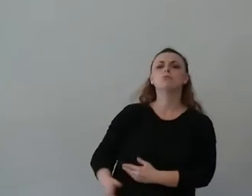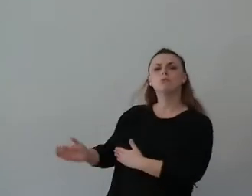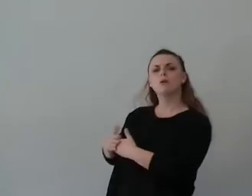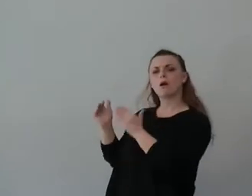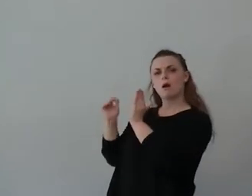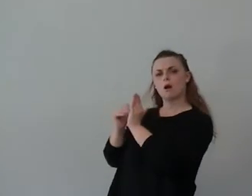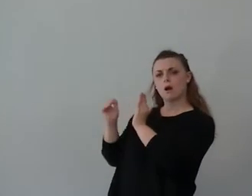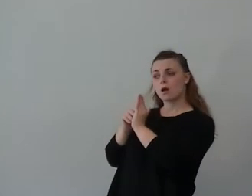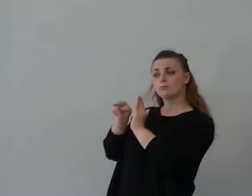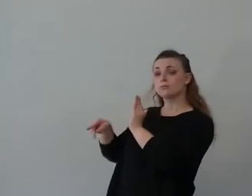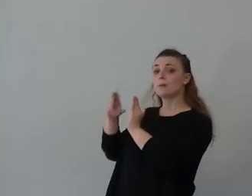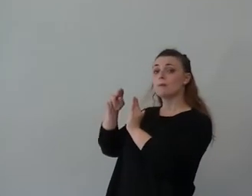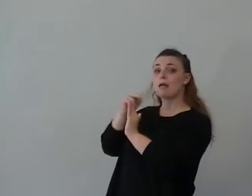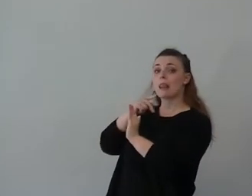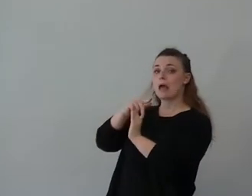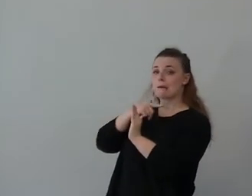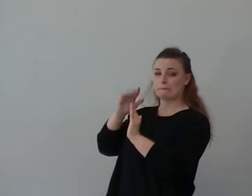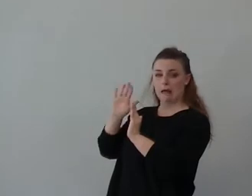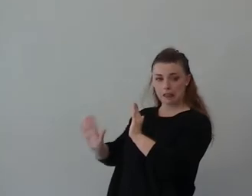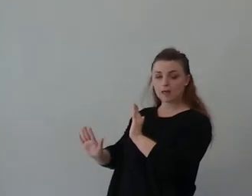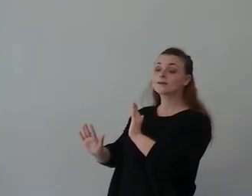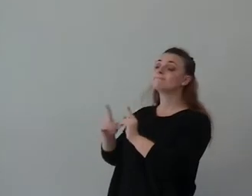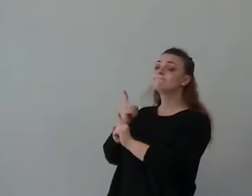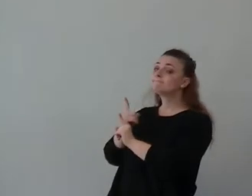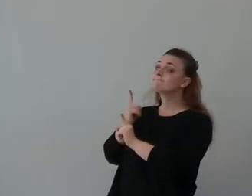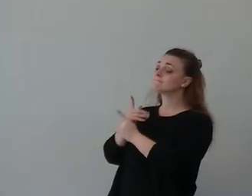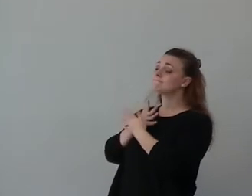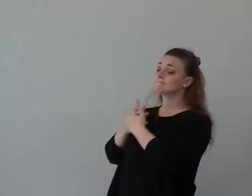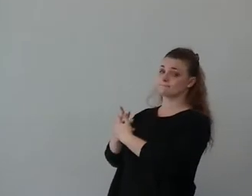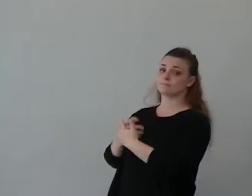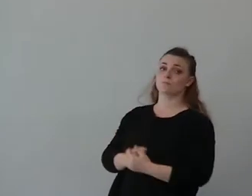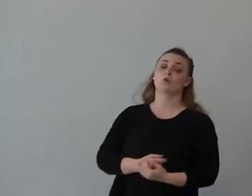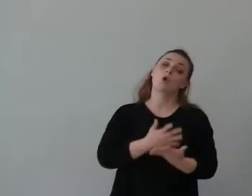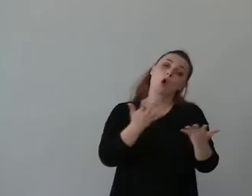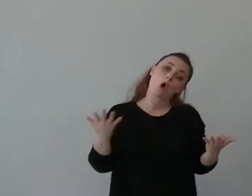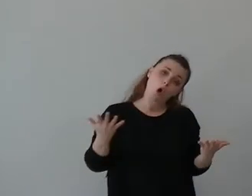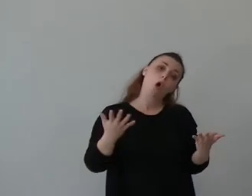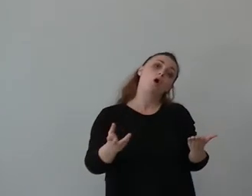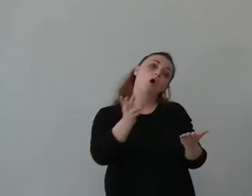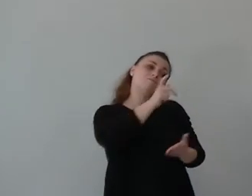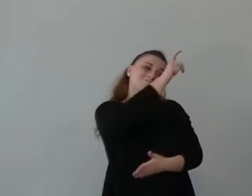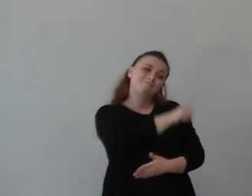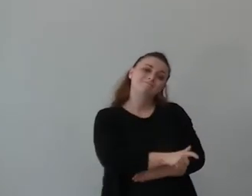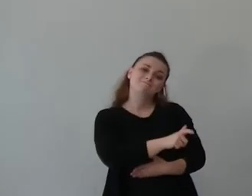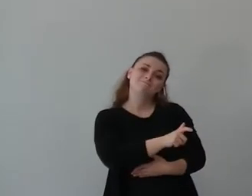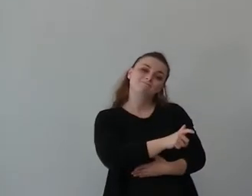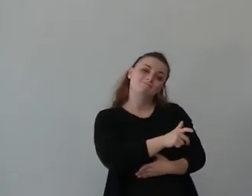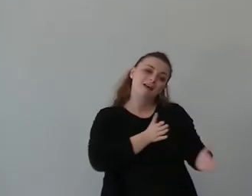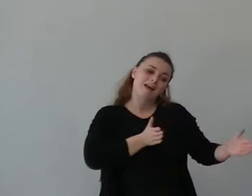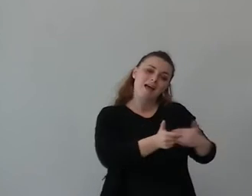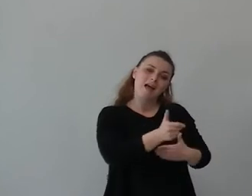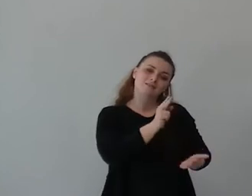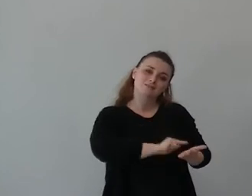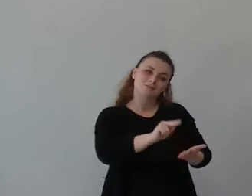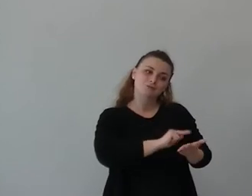person in class that makes fun of you. La persona nella tua classe che ti prende in giro. The colleague that lies about you. Il collega